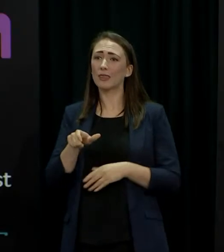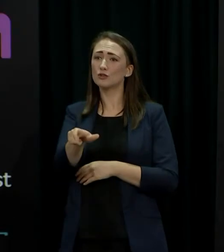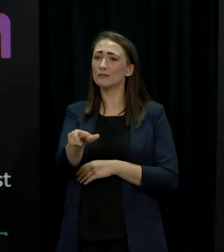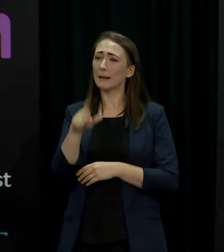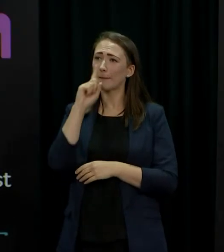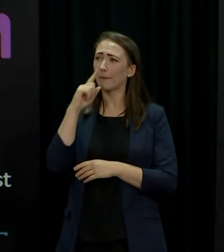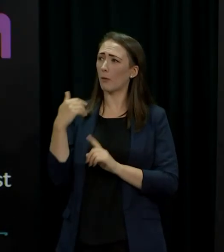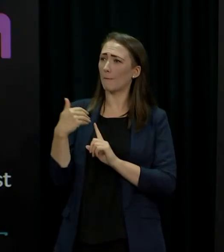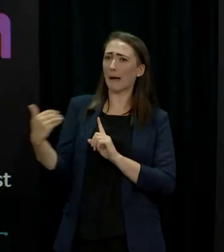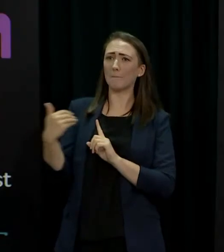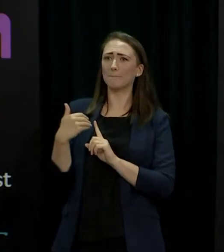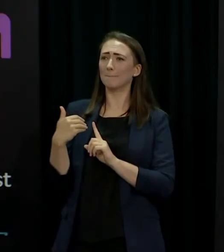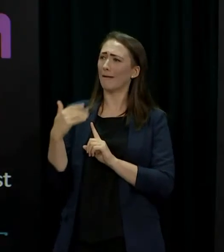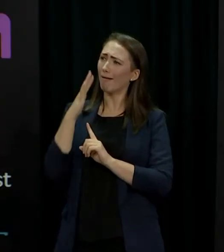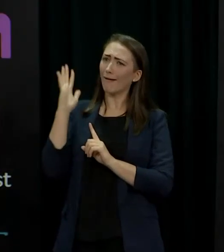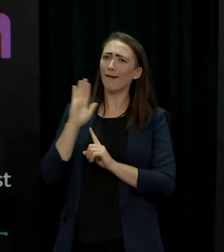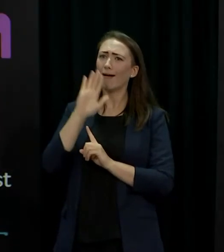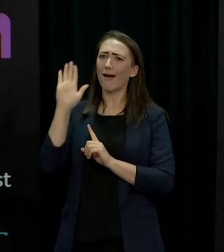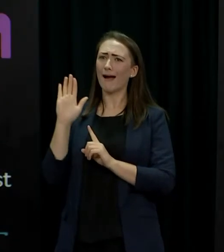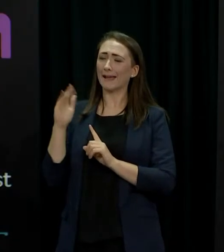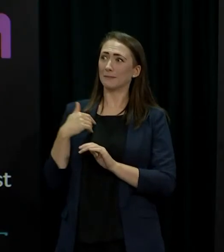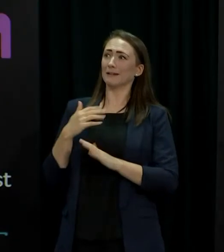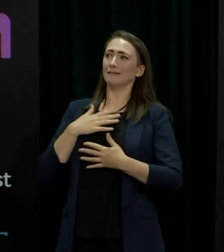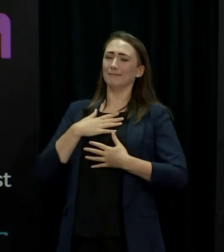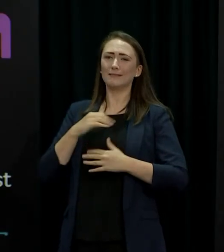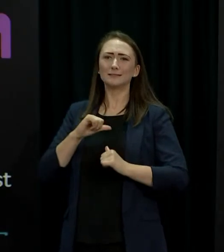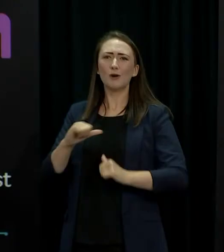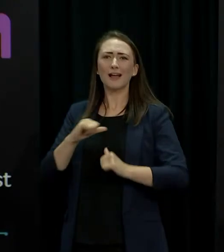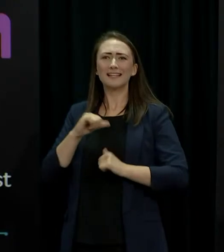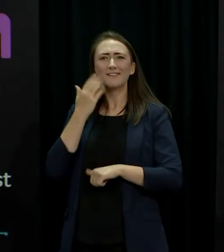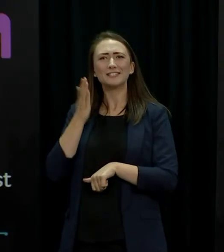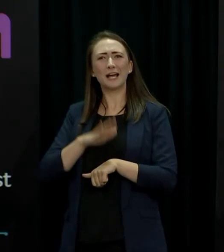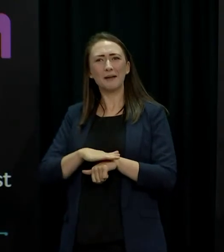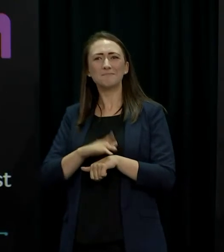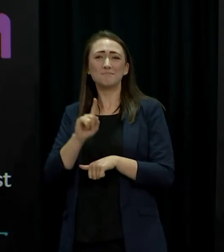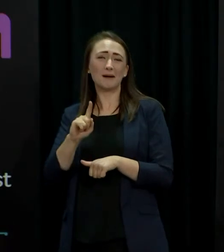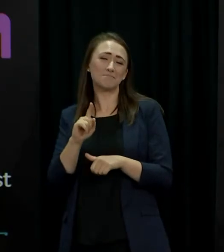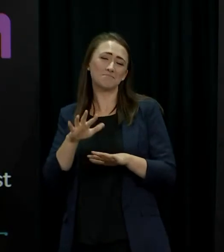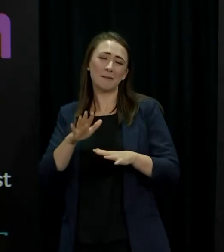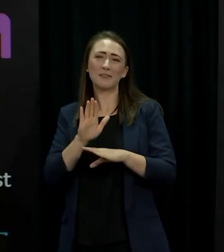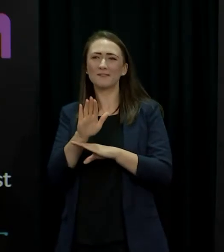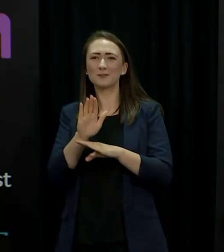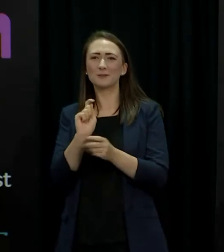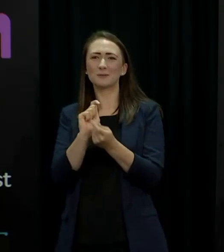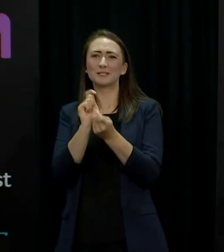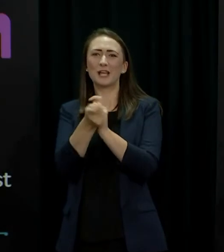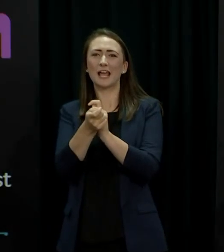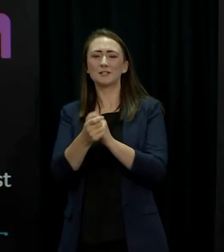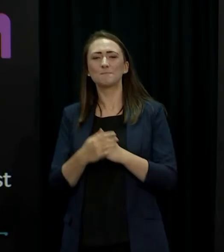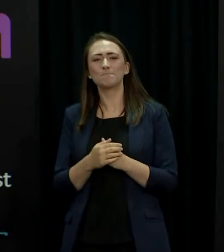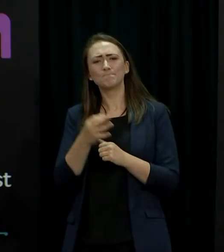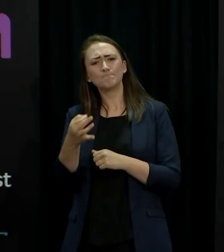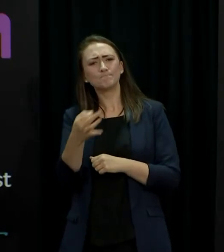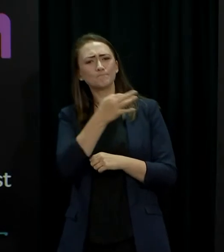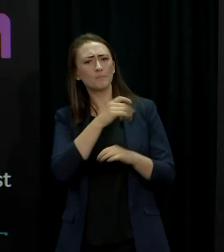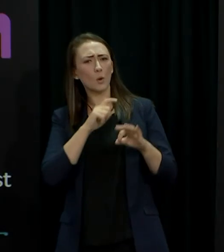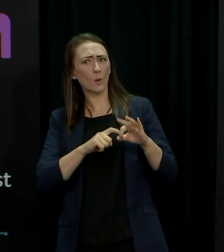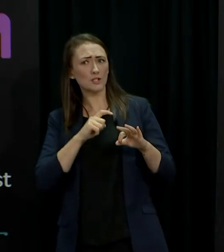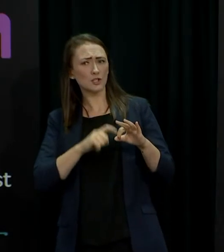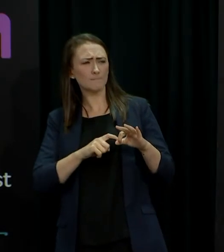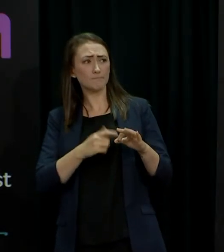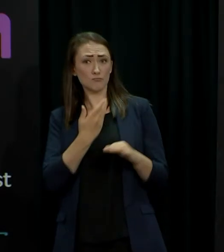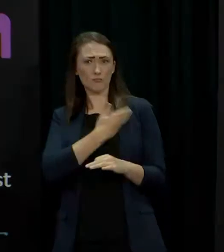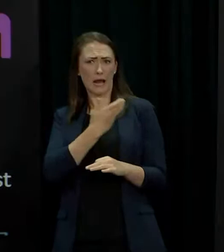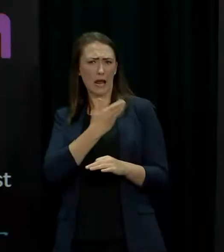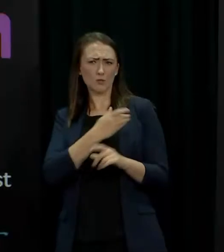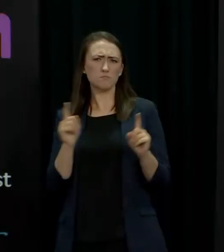I'm not so much up in places like this. What are you most proud of? What am I most proud of? I'm very proud of the way